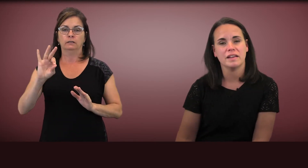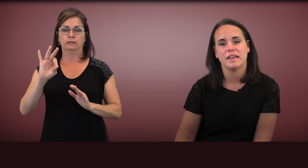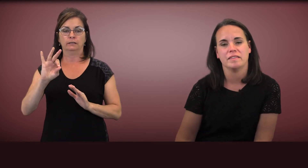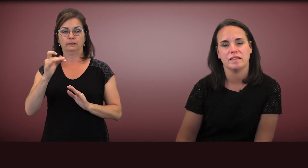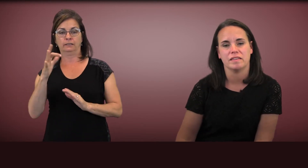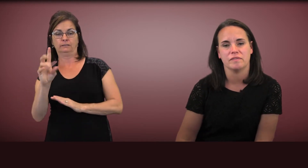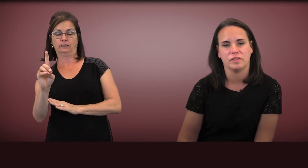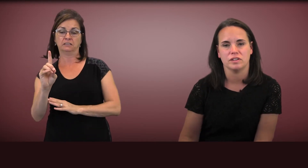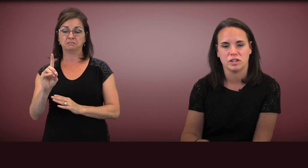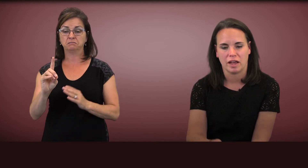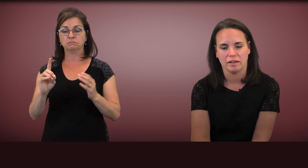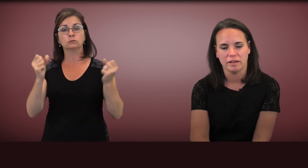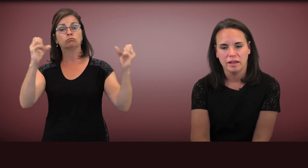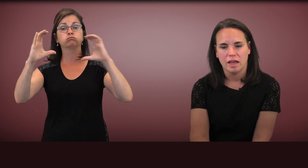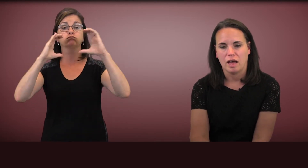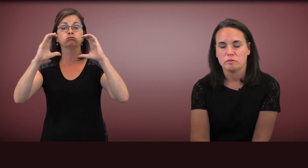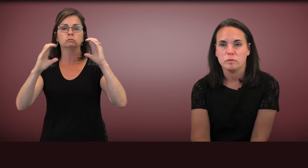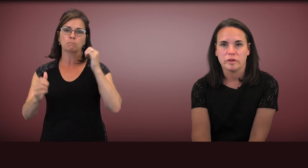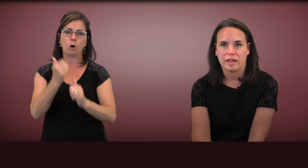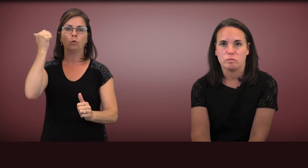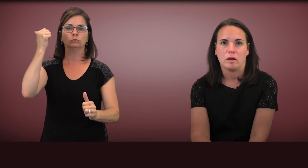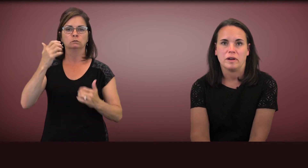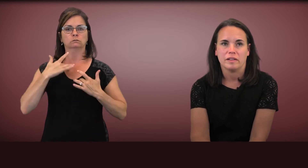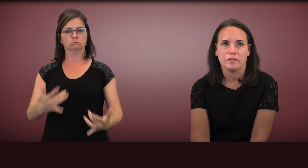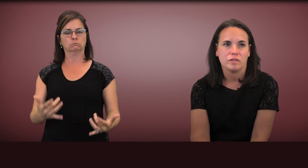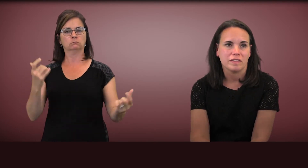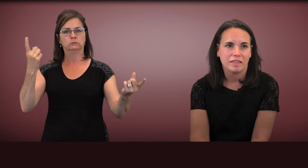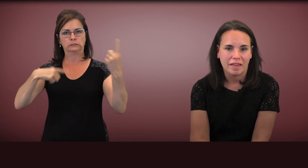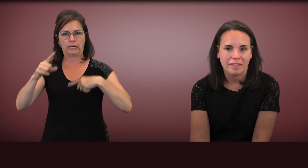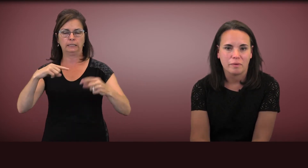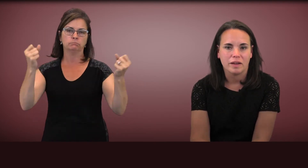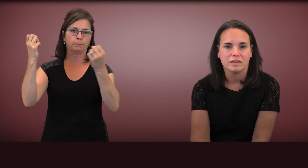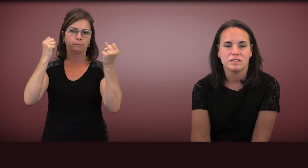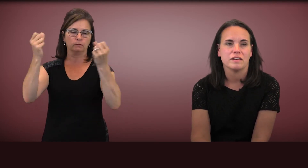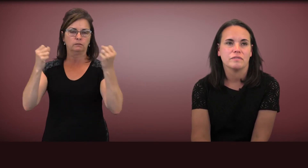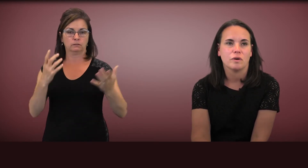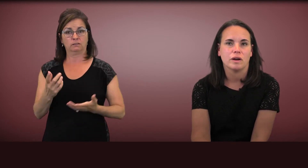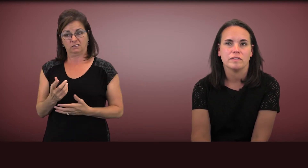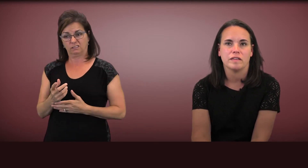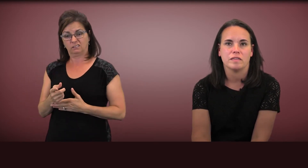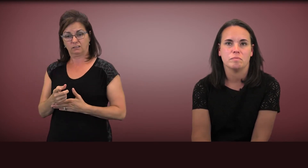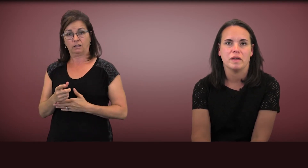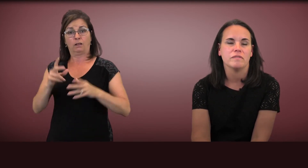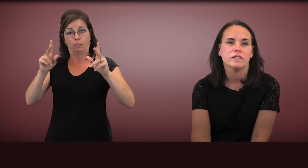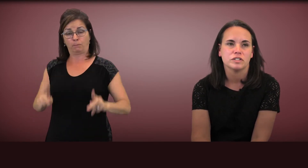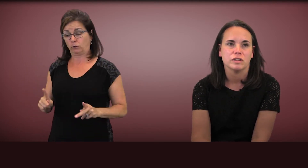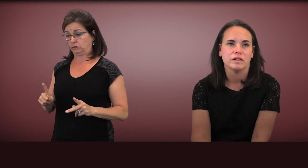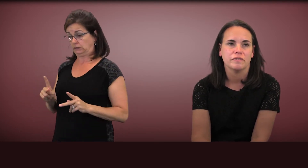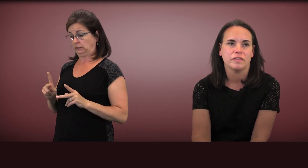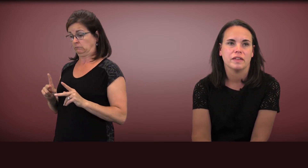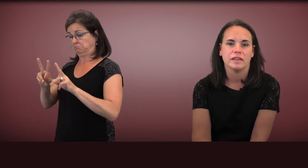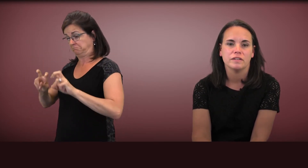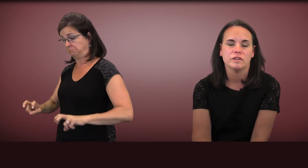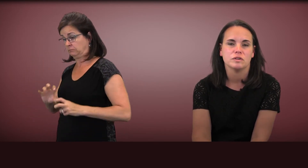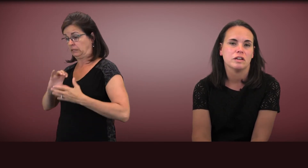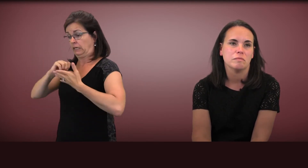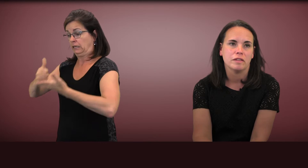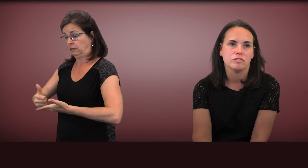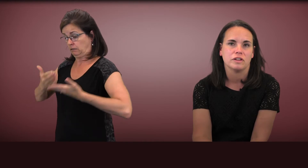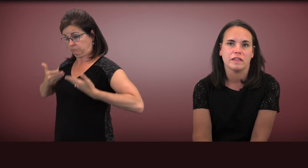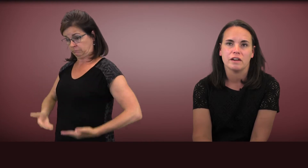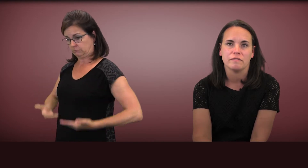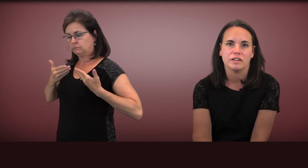In a lot of cases, if the child communicates primarily using sign language, then of course it's beneficial if the